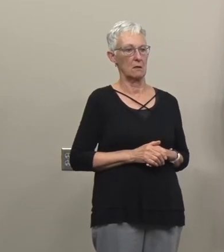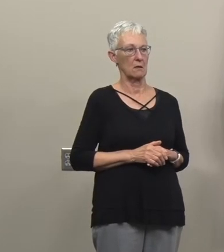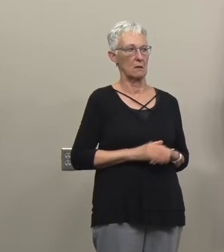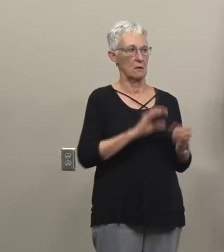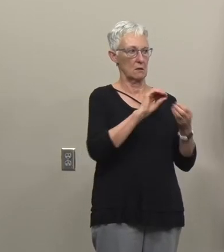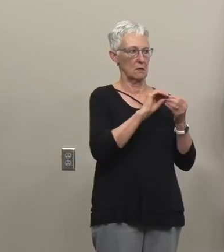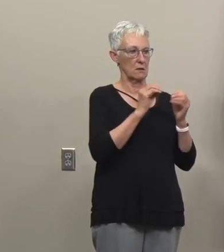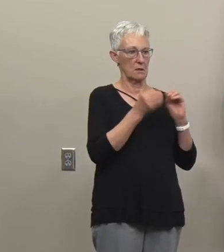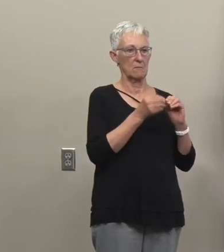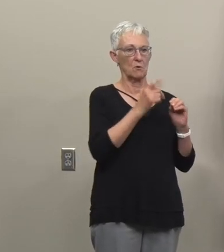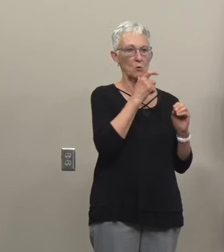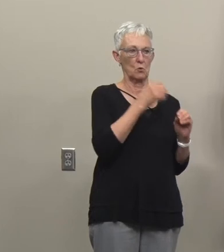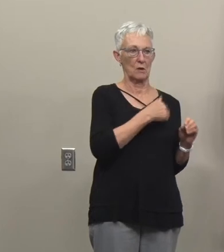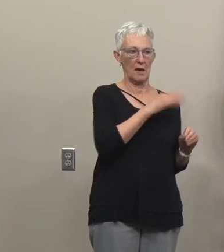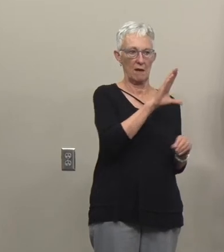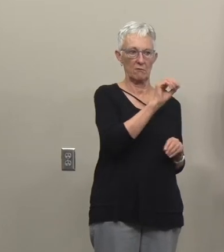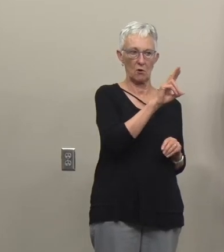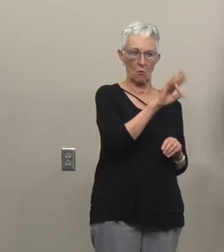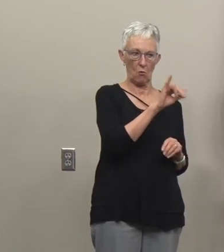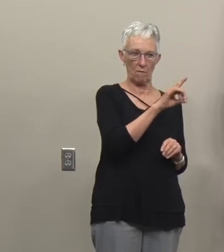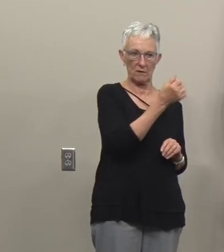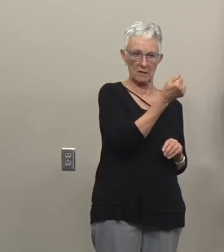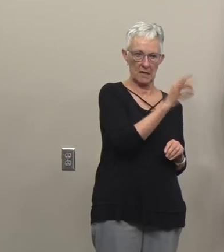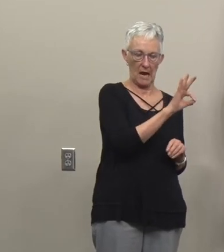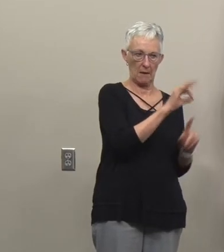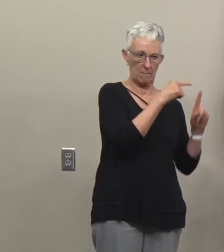the number that are COVID-19 positive,